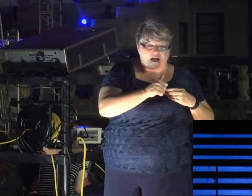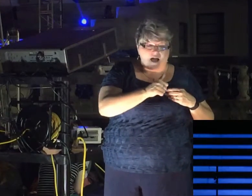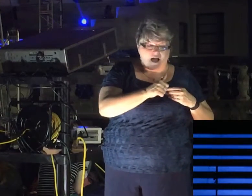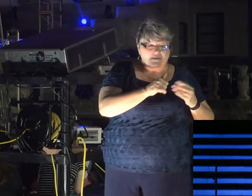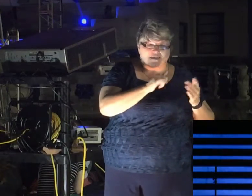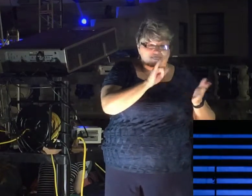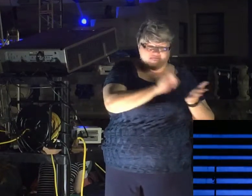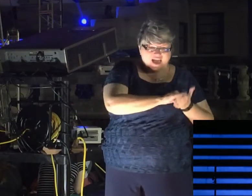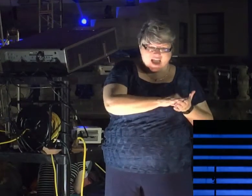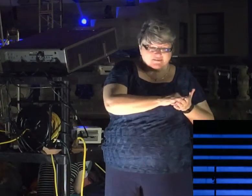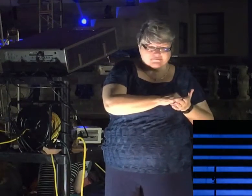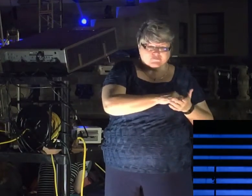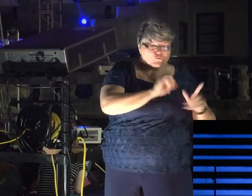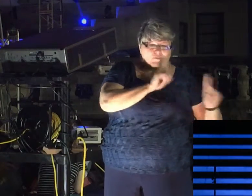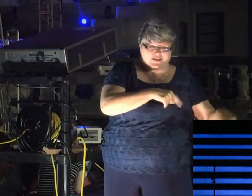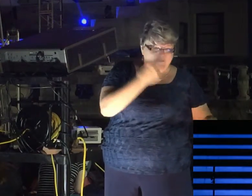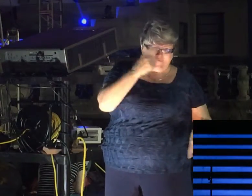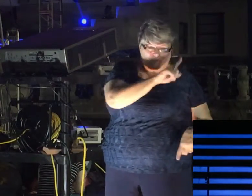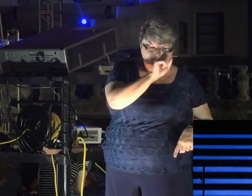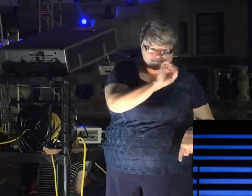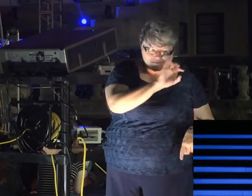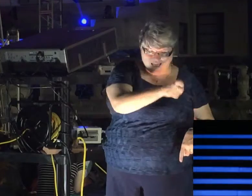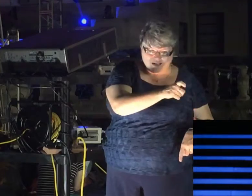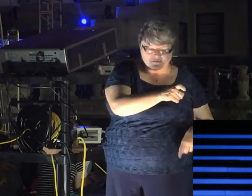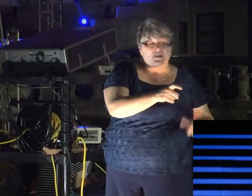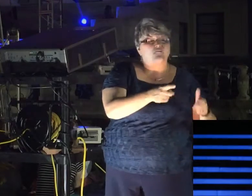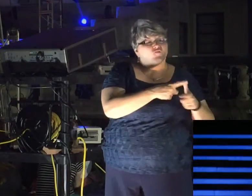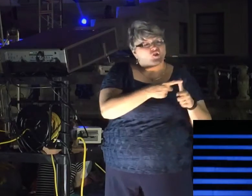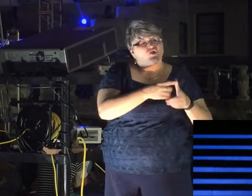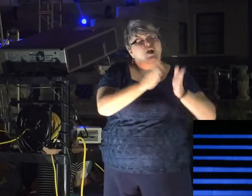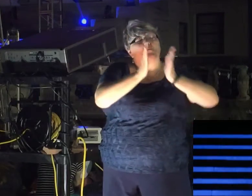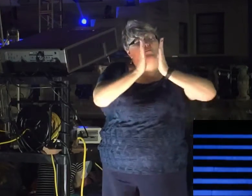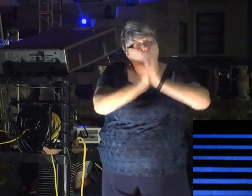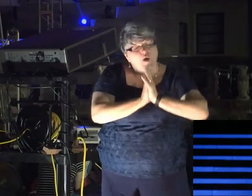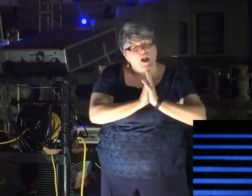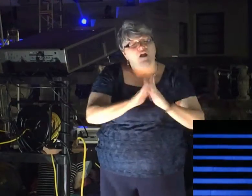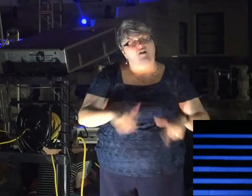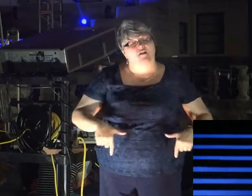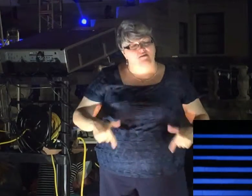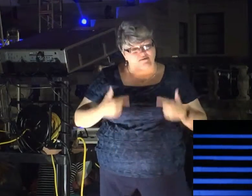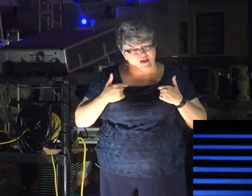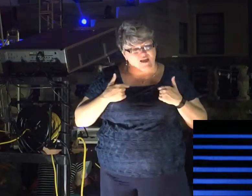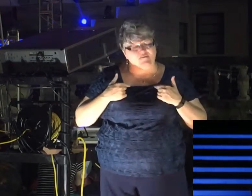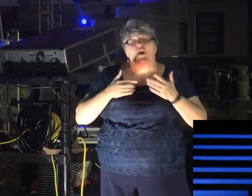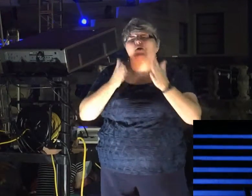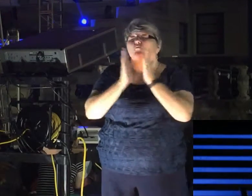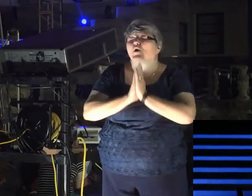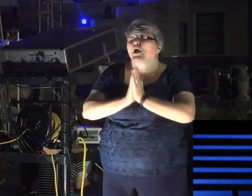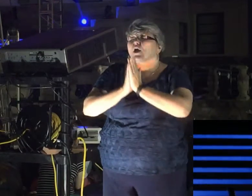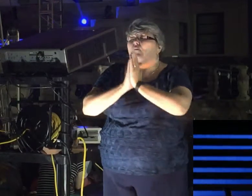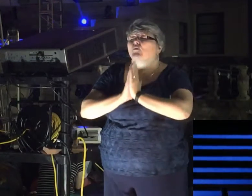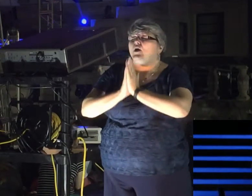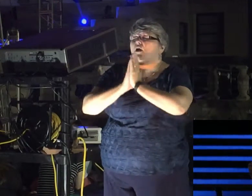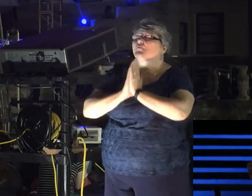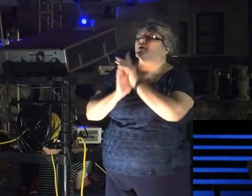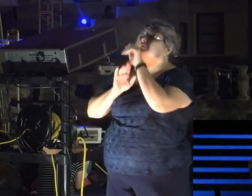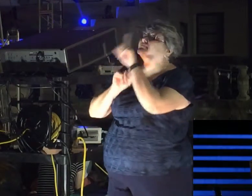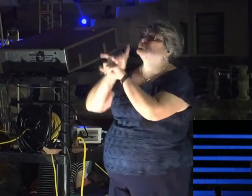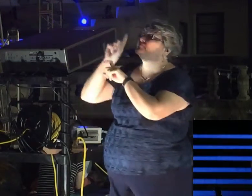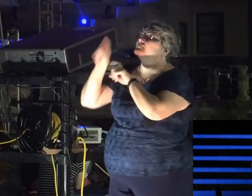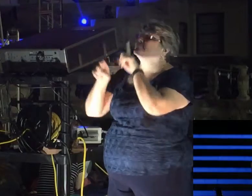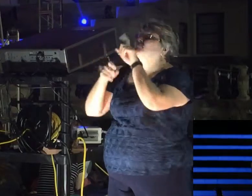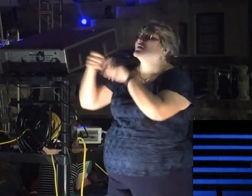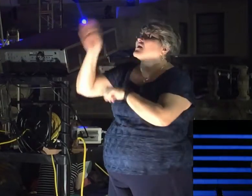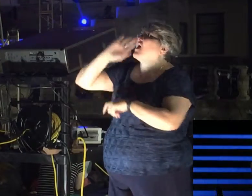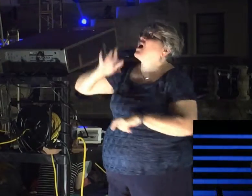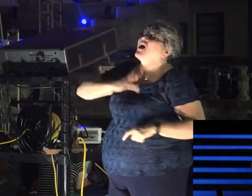sex isn't meant to answer. And I want to encourage you, begin a prayer life where you begin to press into God